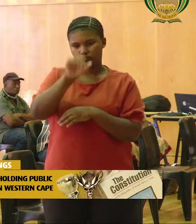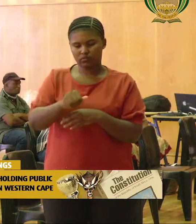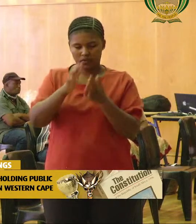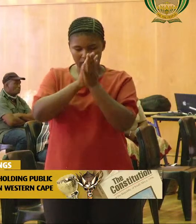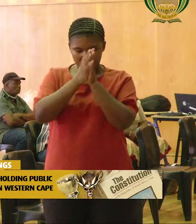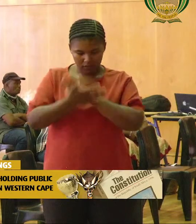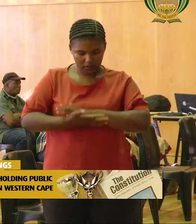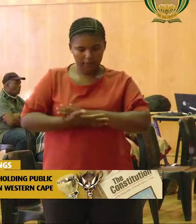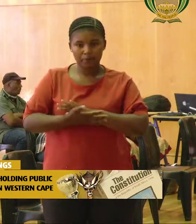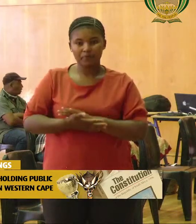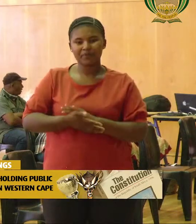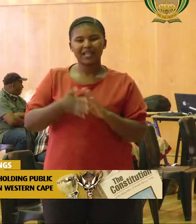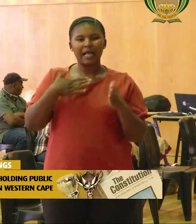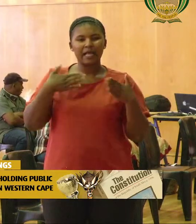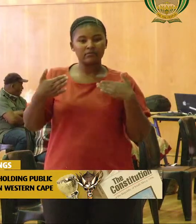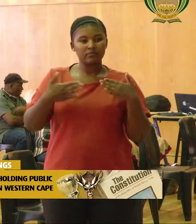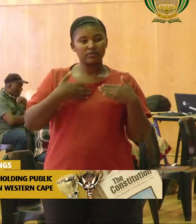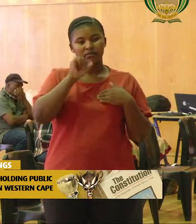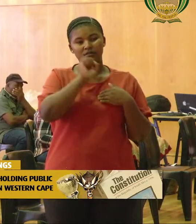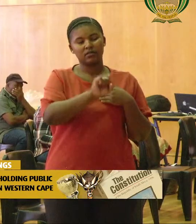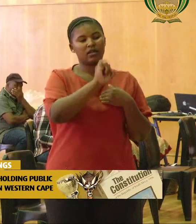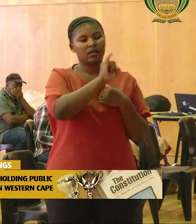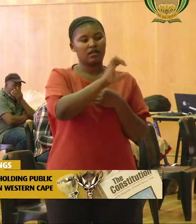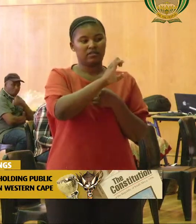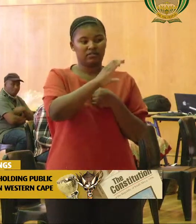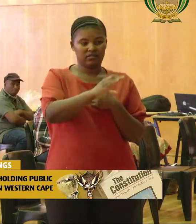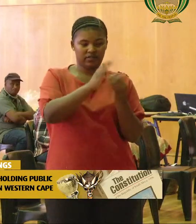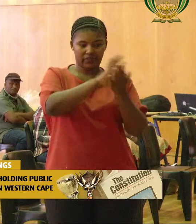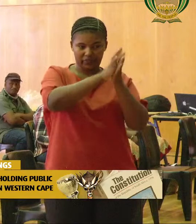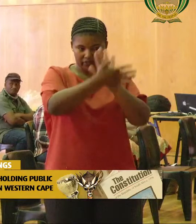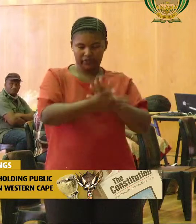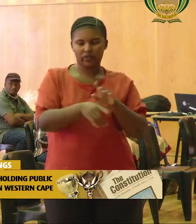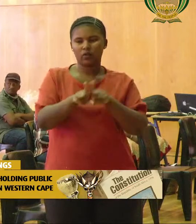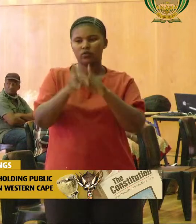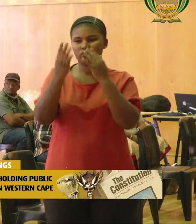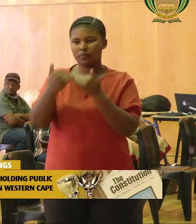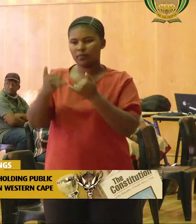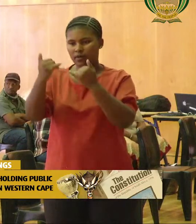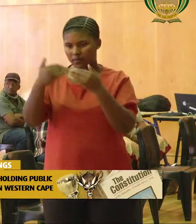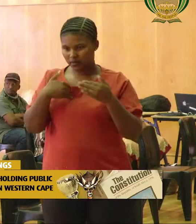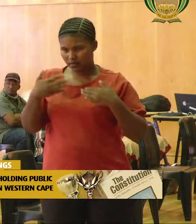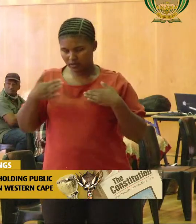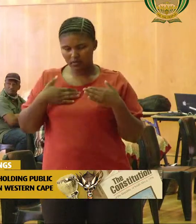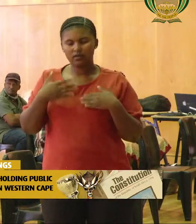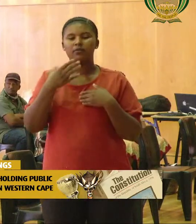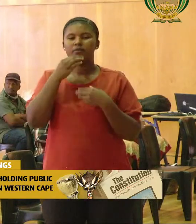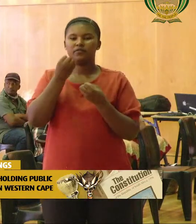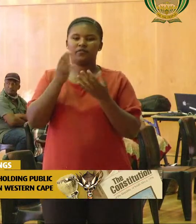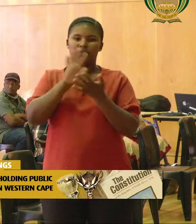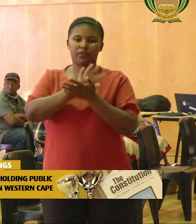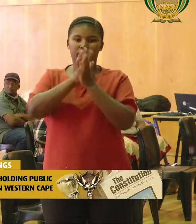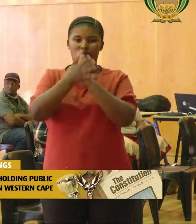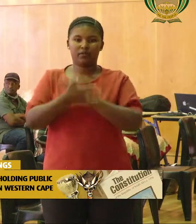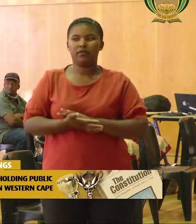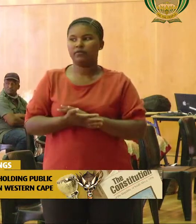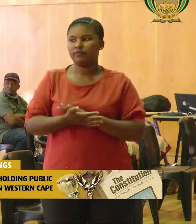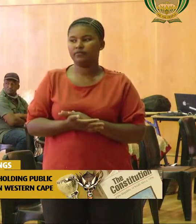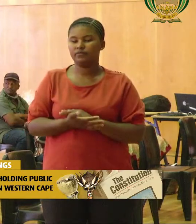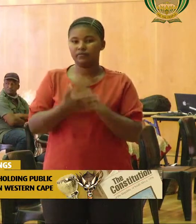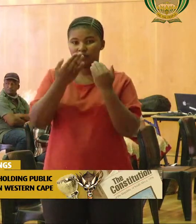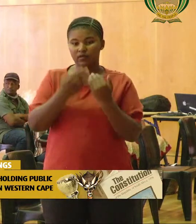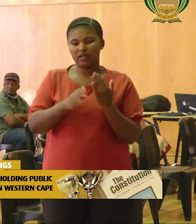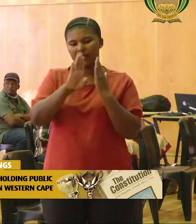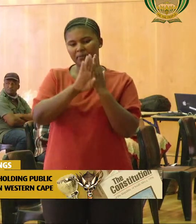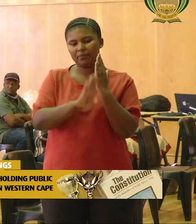kwi-administration ka-IEC nakuyo eParliament. And ke ndine-belief ethi xa uvulela